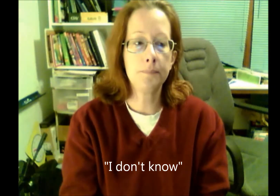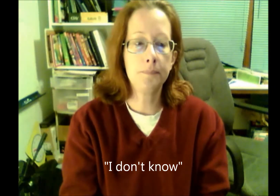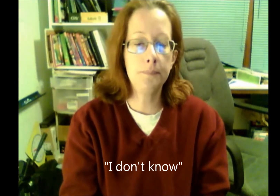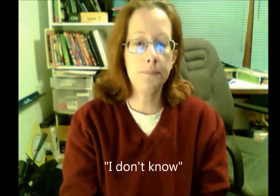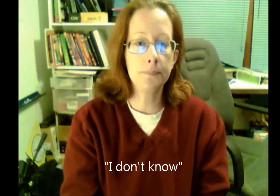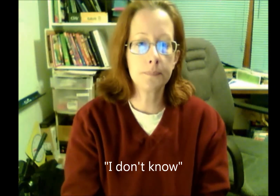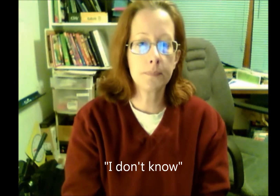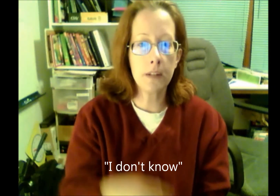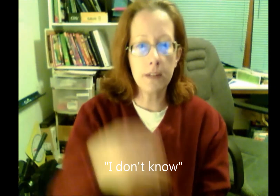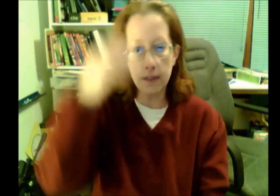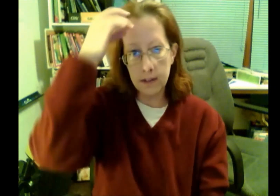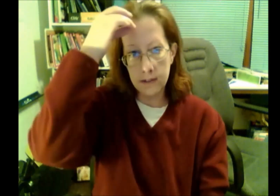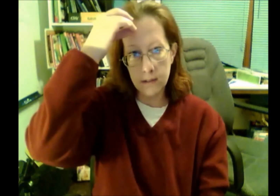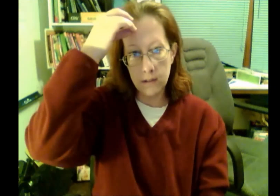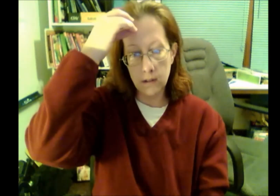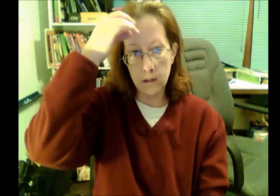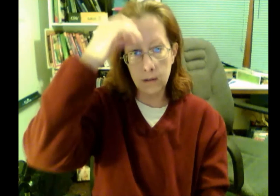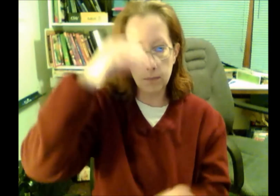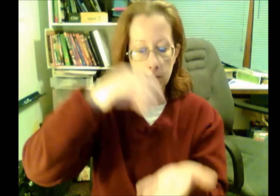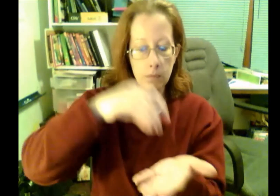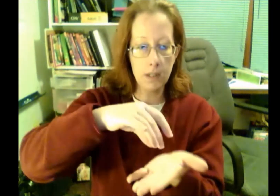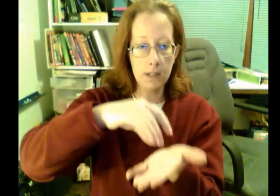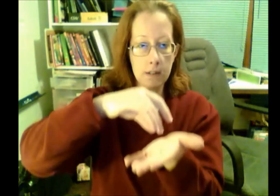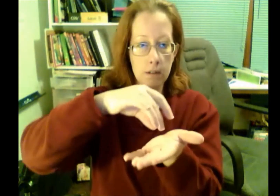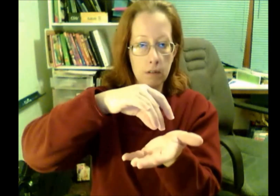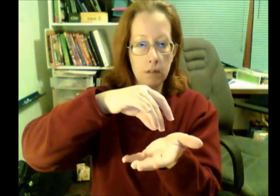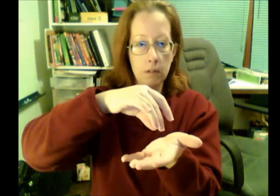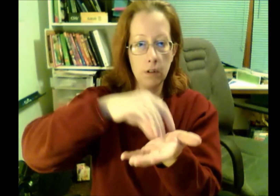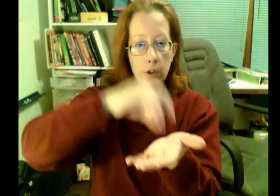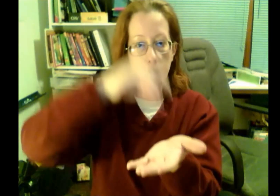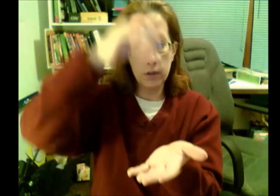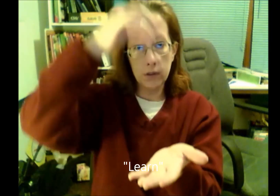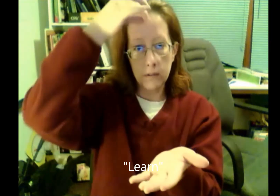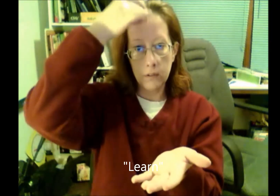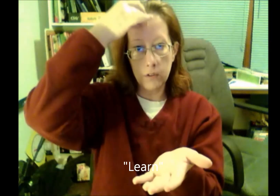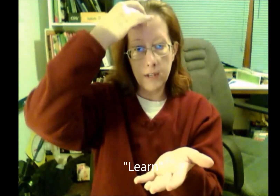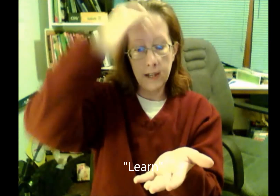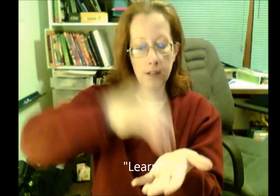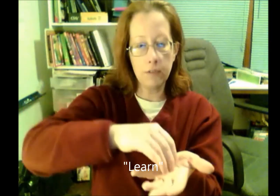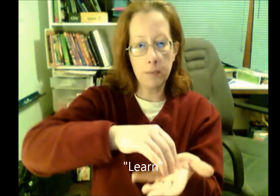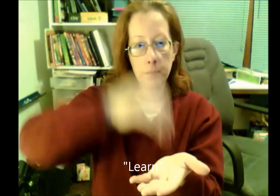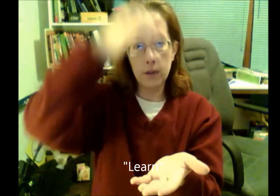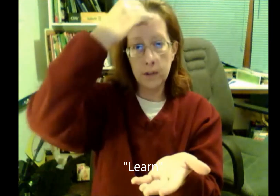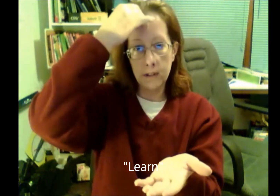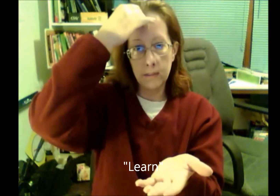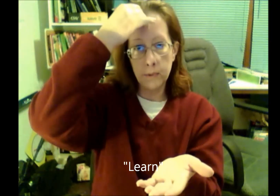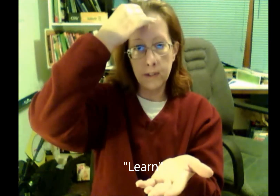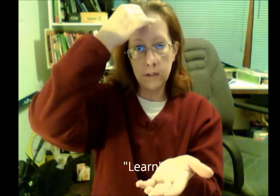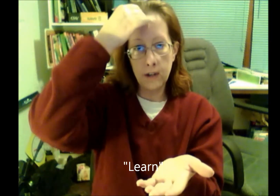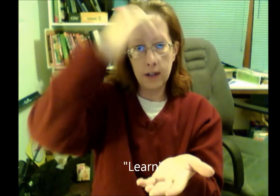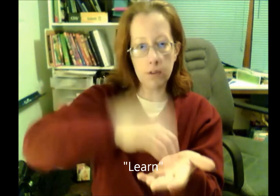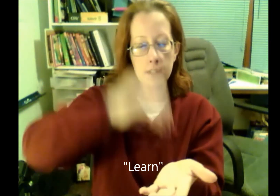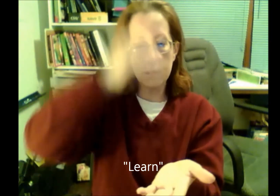know. And then this is learn. You're taking from a book and putting it in your head, so that's